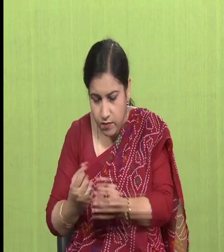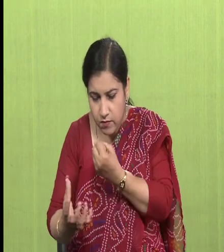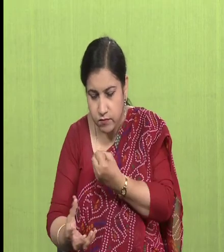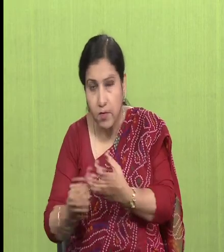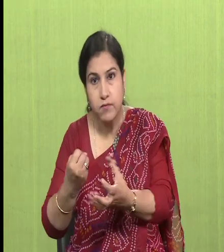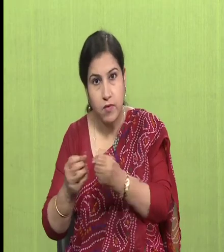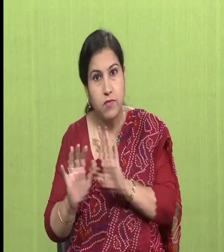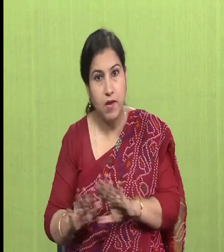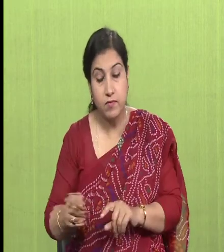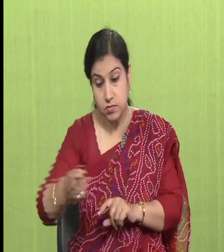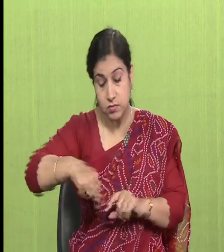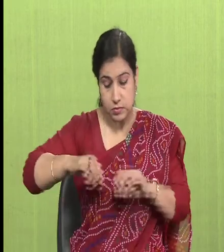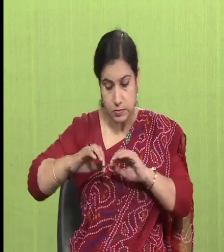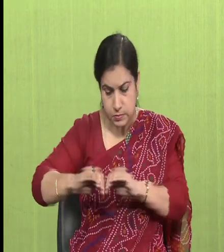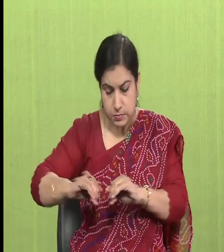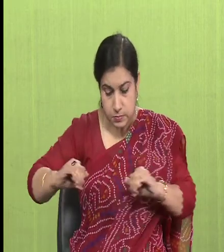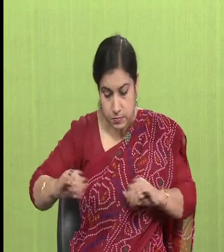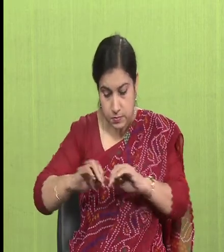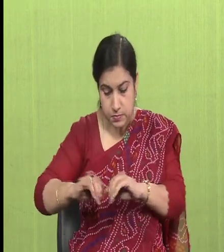So they have to be dug out.